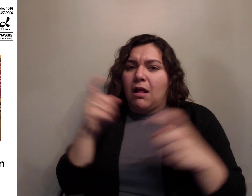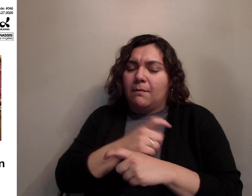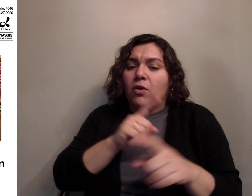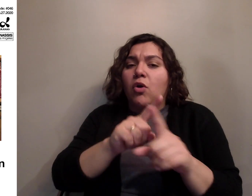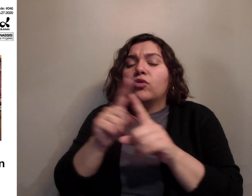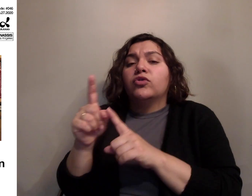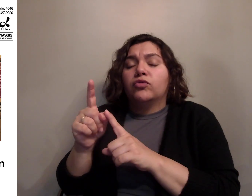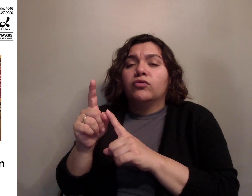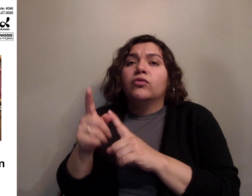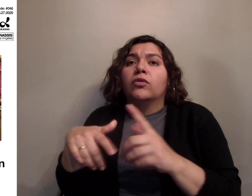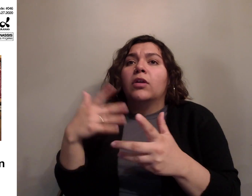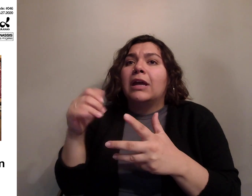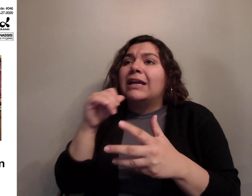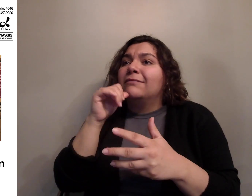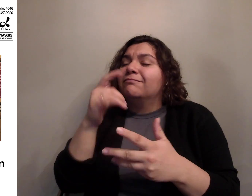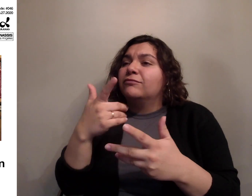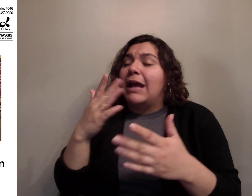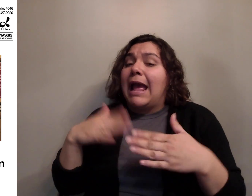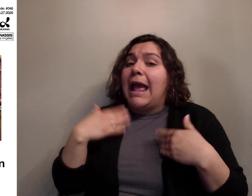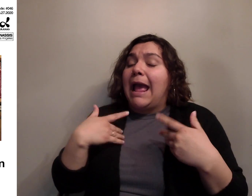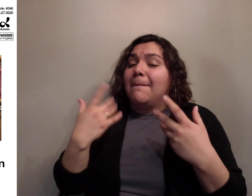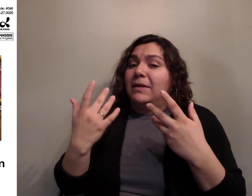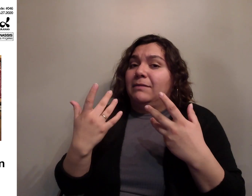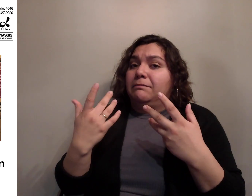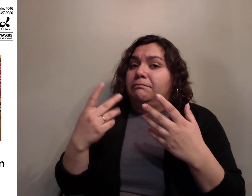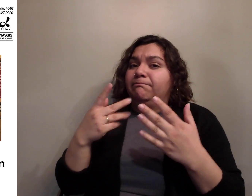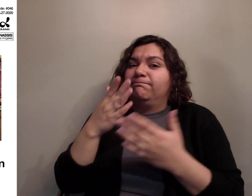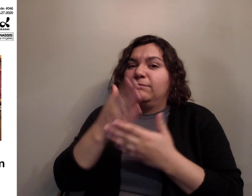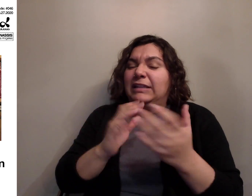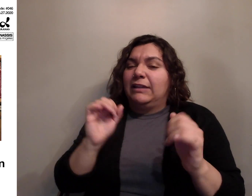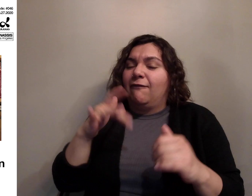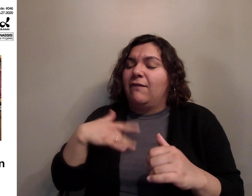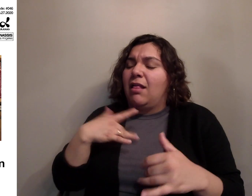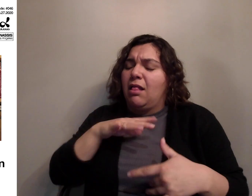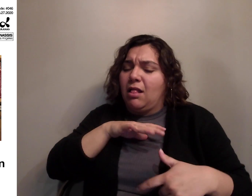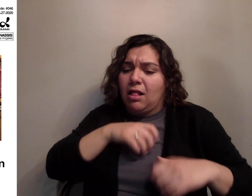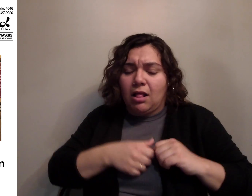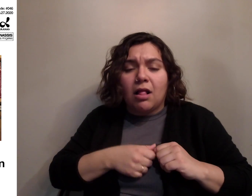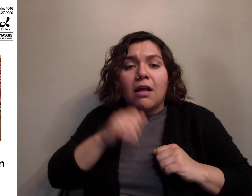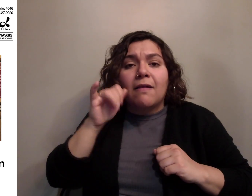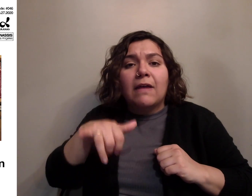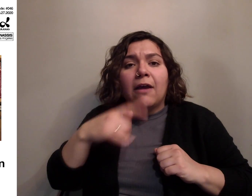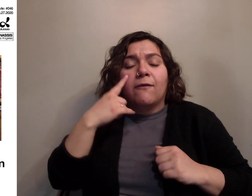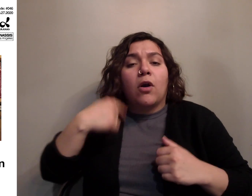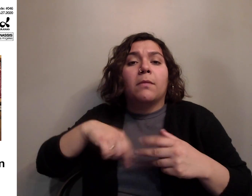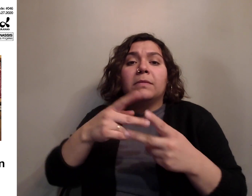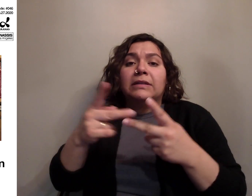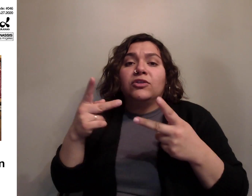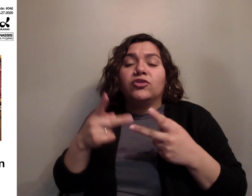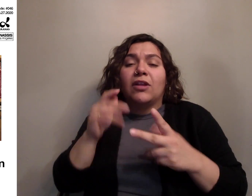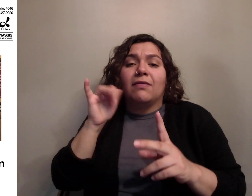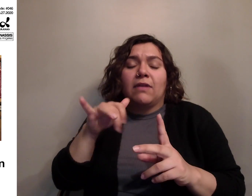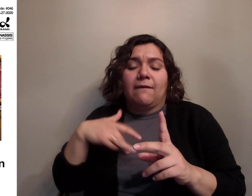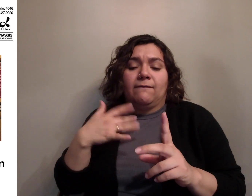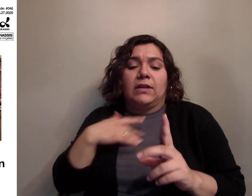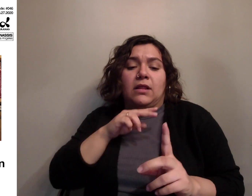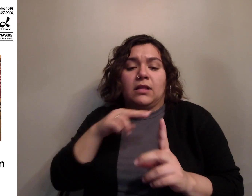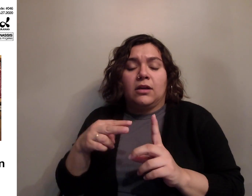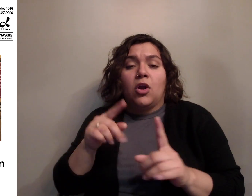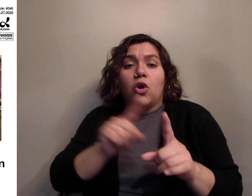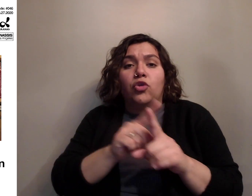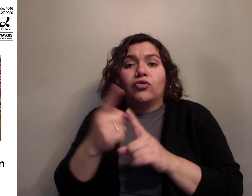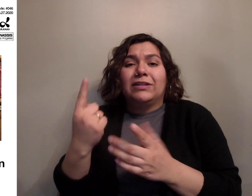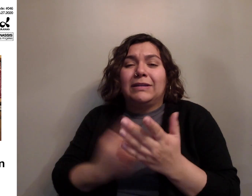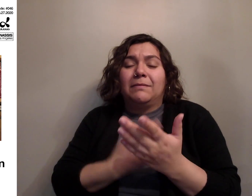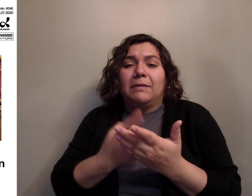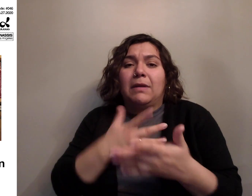very complicated, and a carefree, happy piece can have a crushing effect on us because of some association that we have,